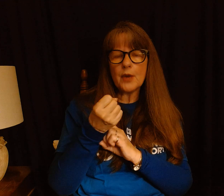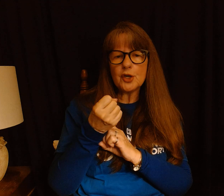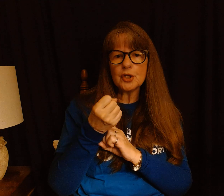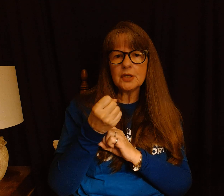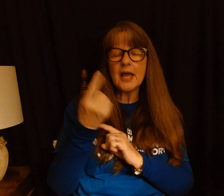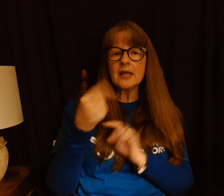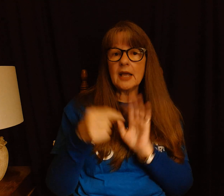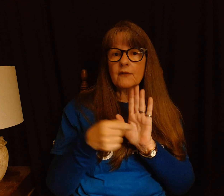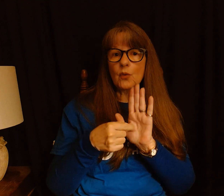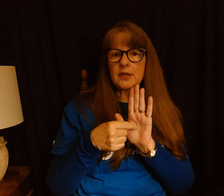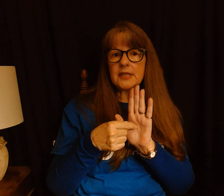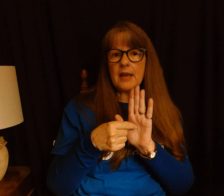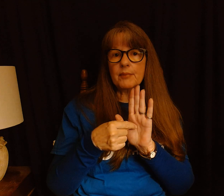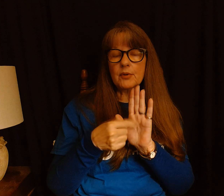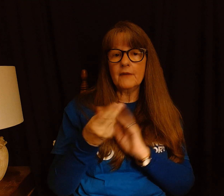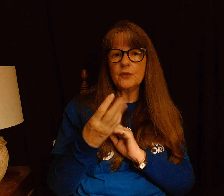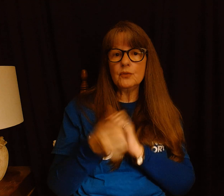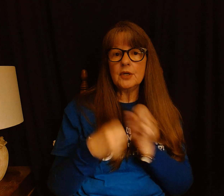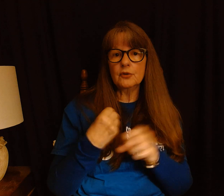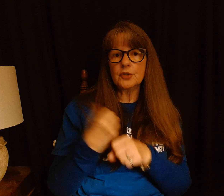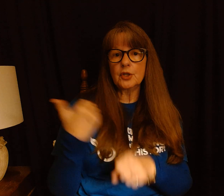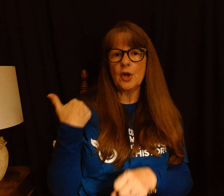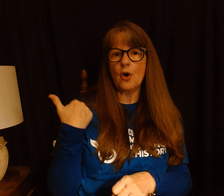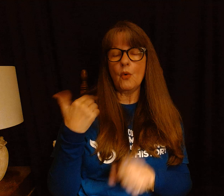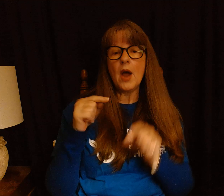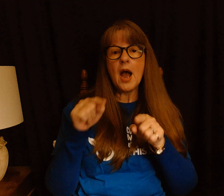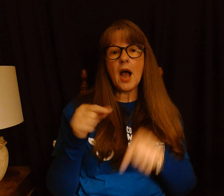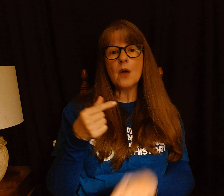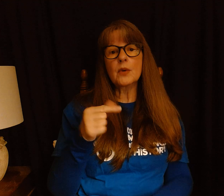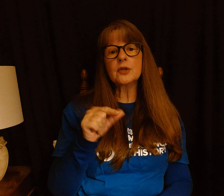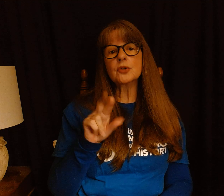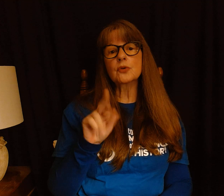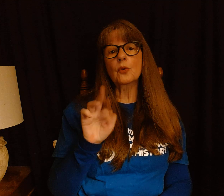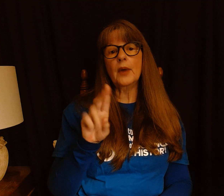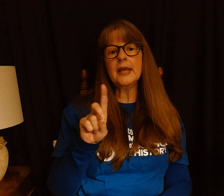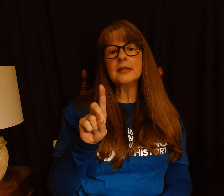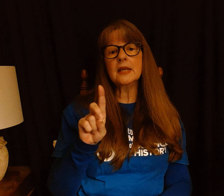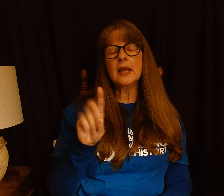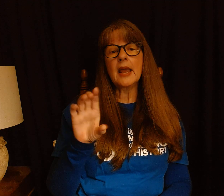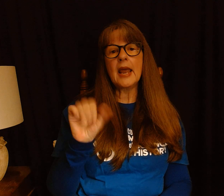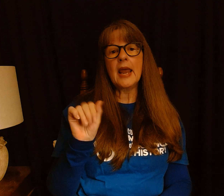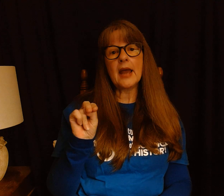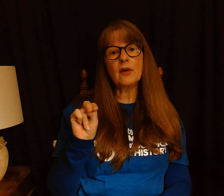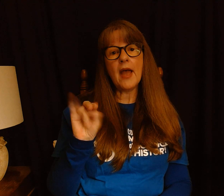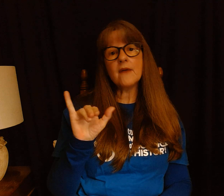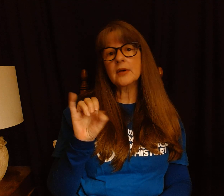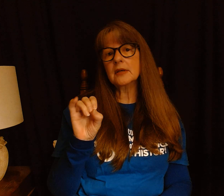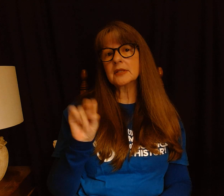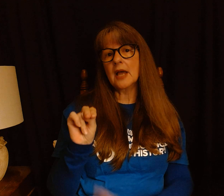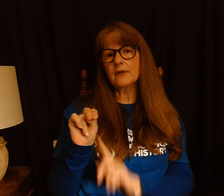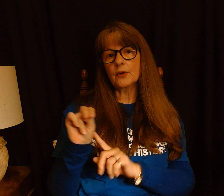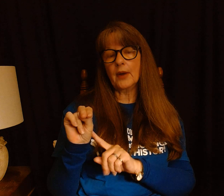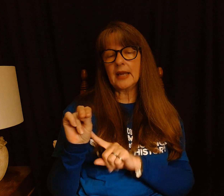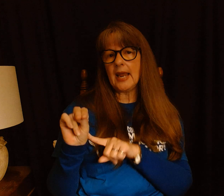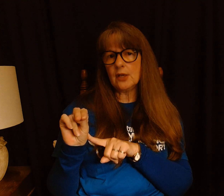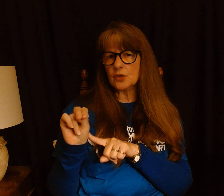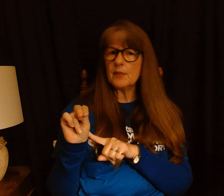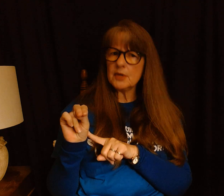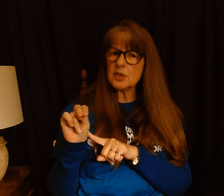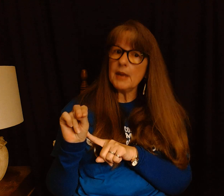situation. Like, for example, a few years ago, I went to the Grand, and I don't have a sign for Grand Canyon, so I'm going to spell it